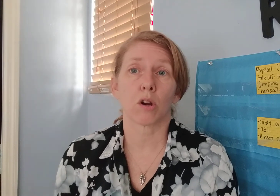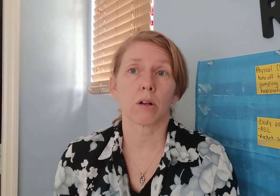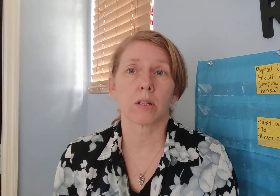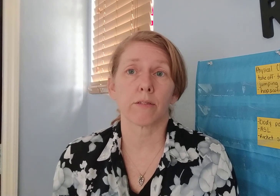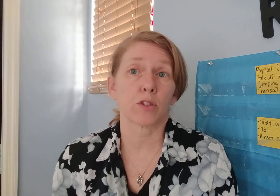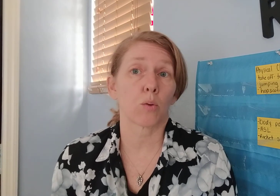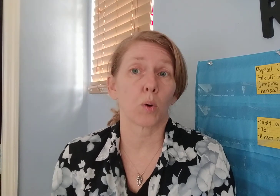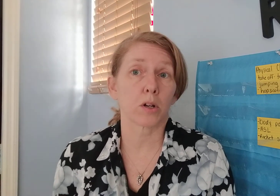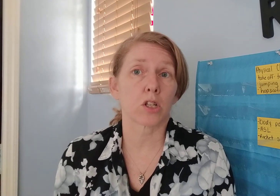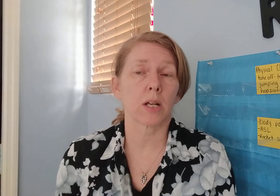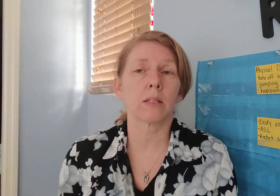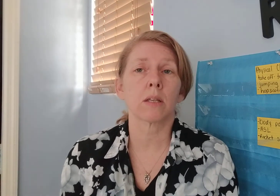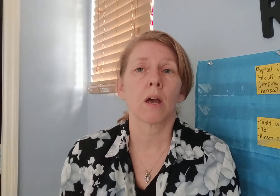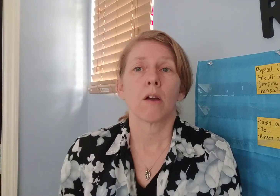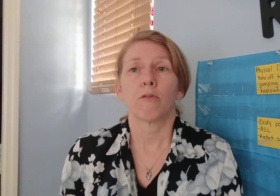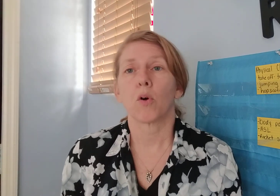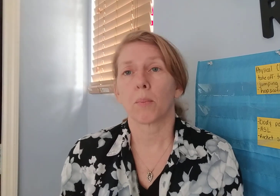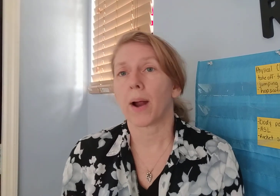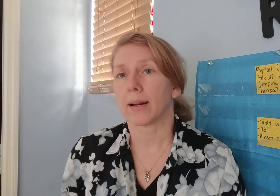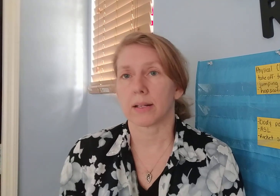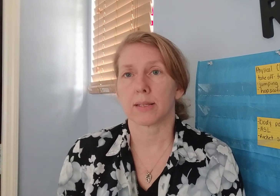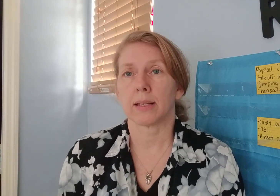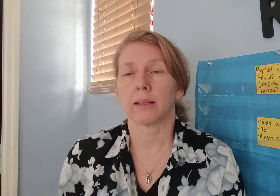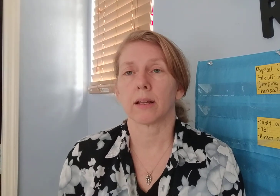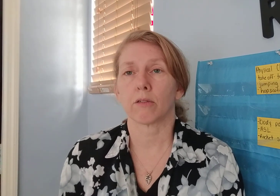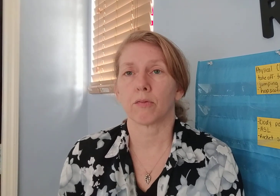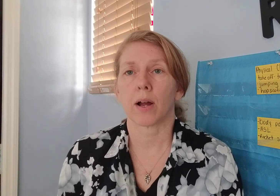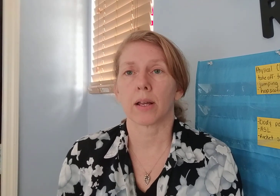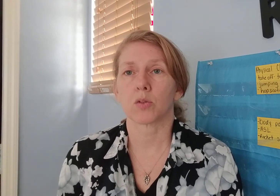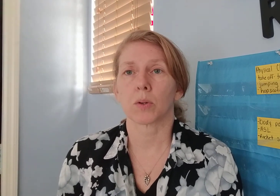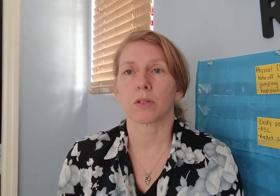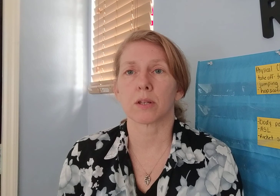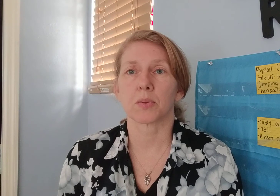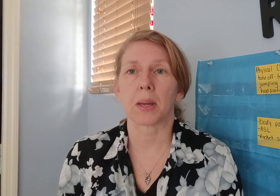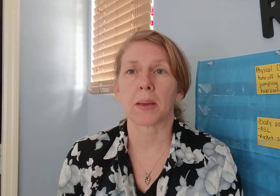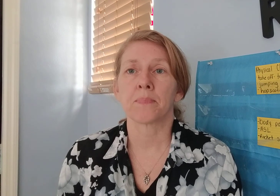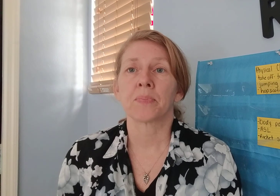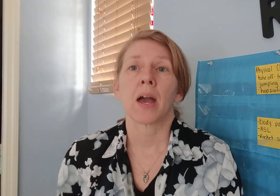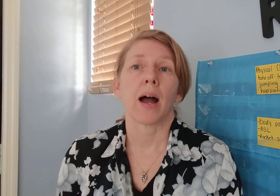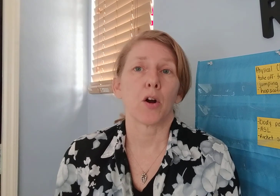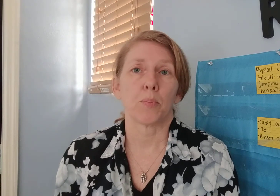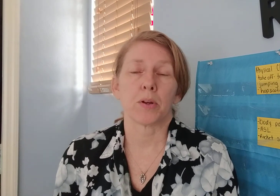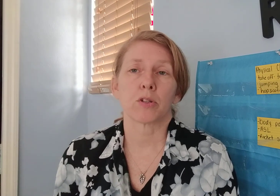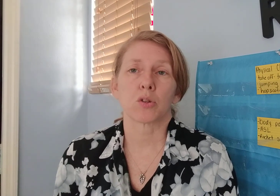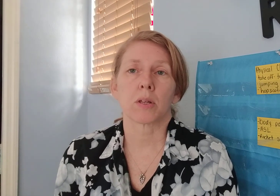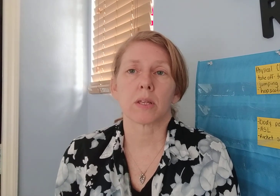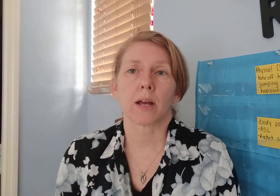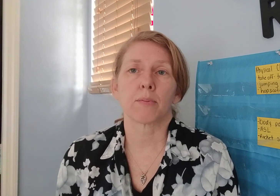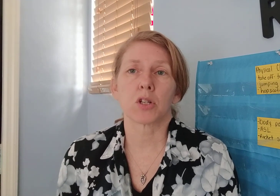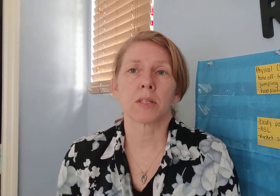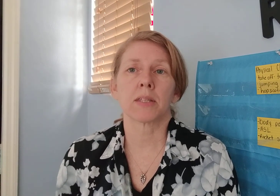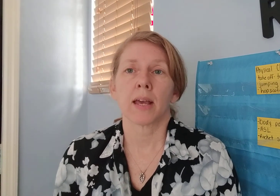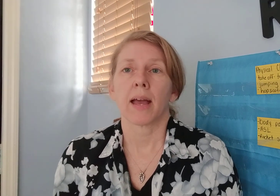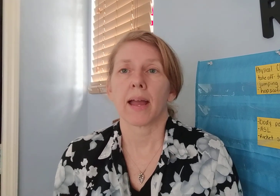alternative to worksheets for practicing their phonics words this week. I hope you enjoyed these options,